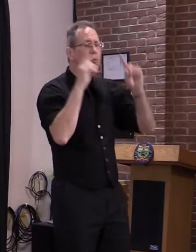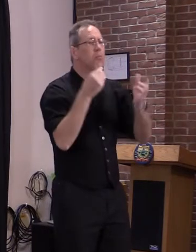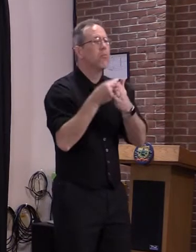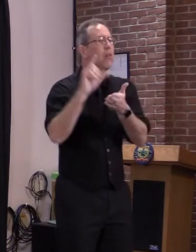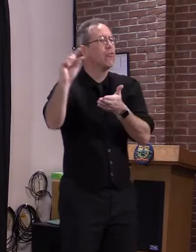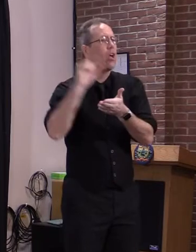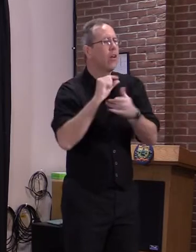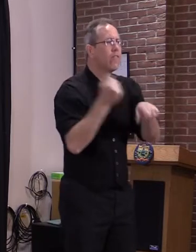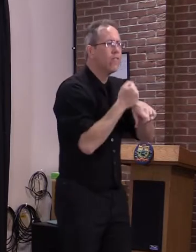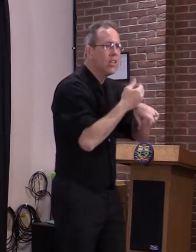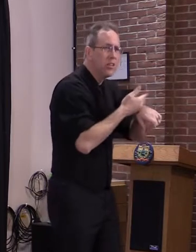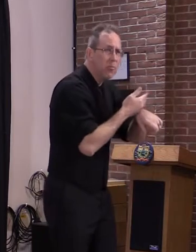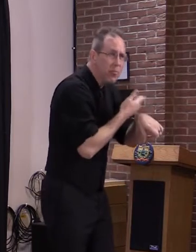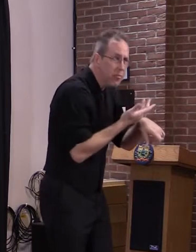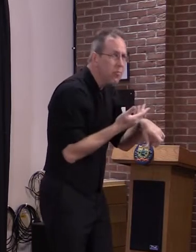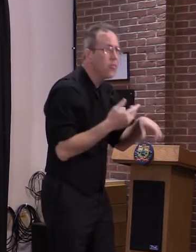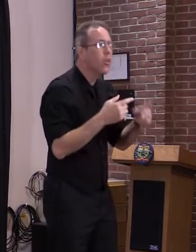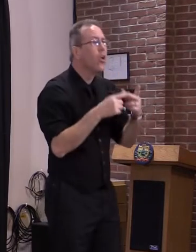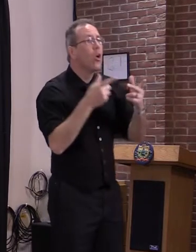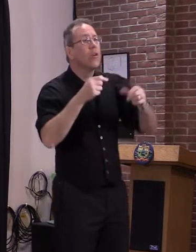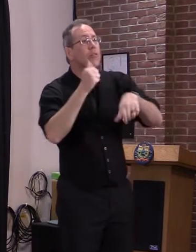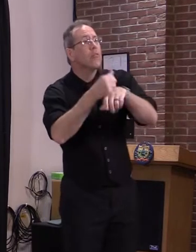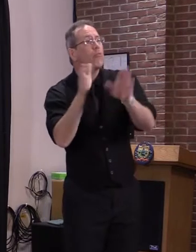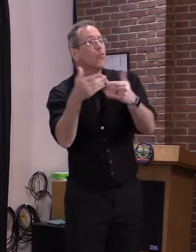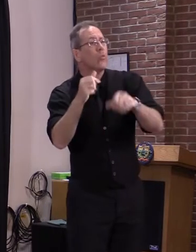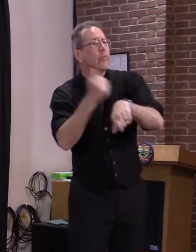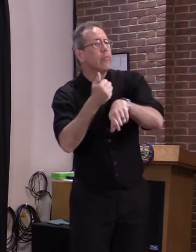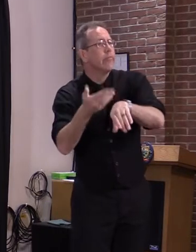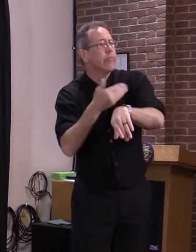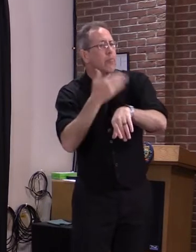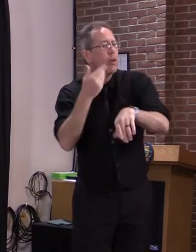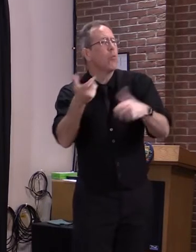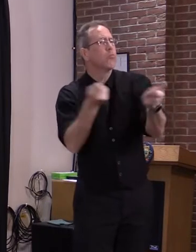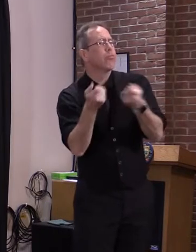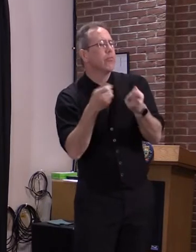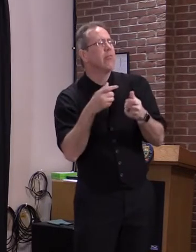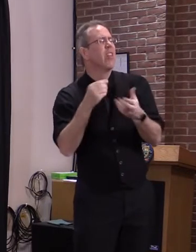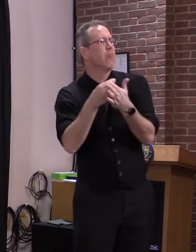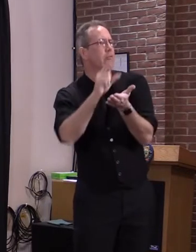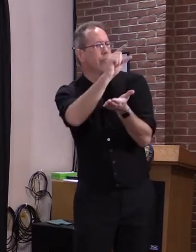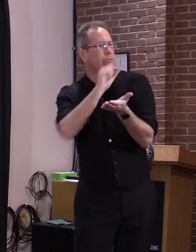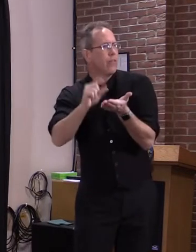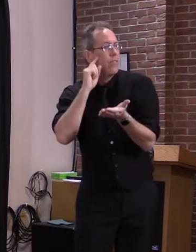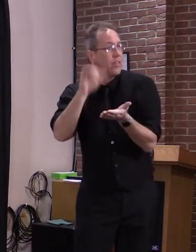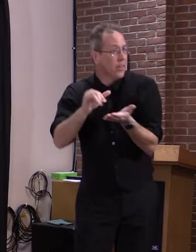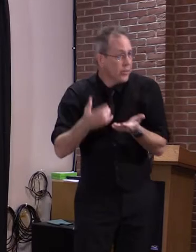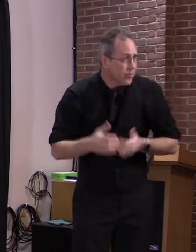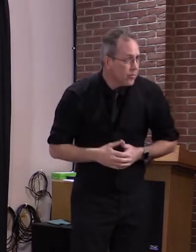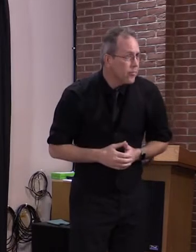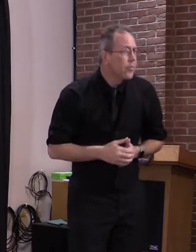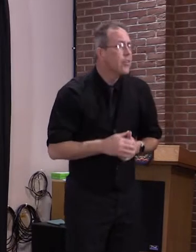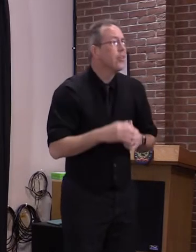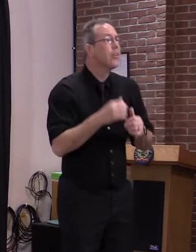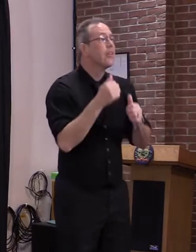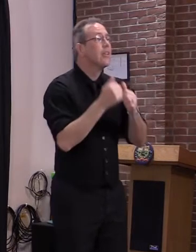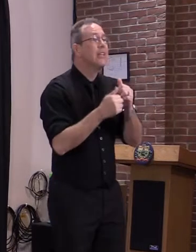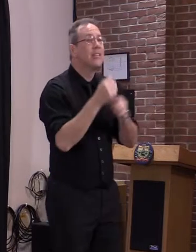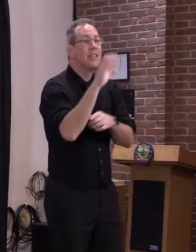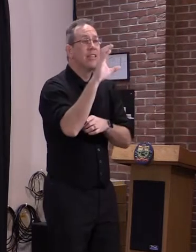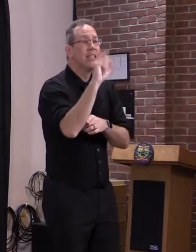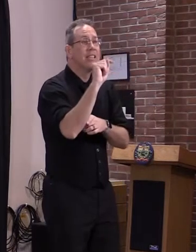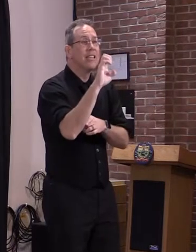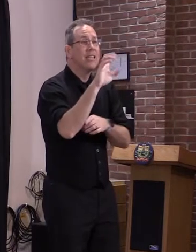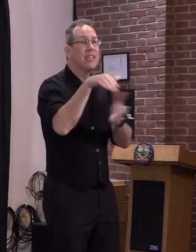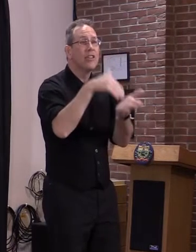students. Centers would work with their local advisory boards to identify the high-need workforce areas in their regions to guide these